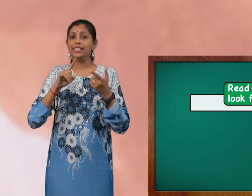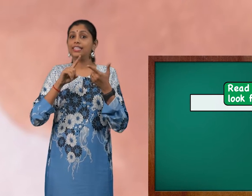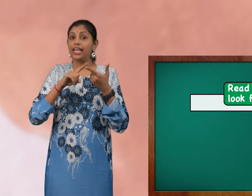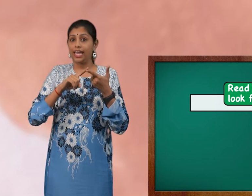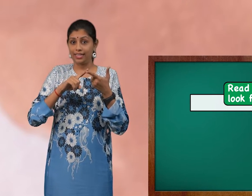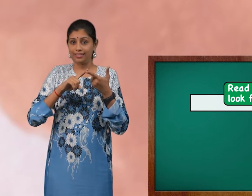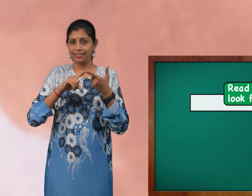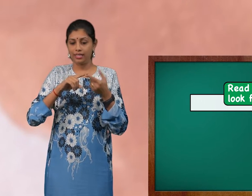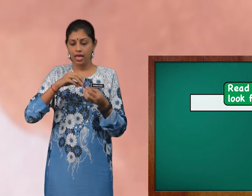Second,